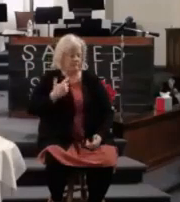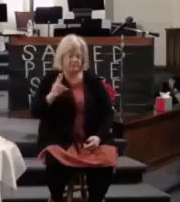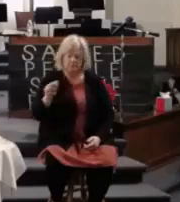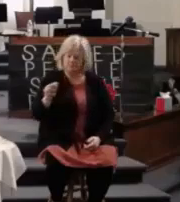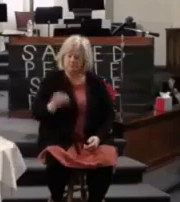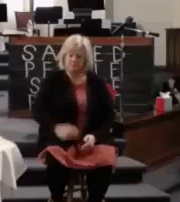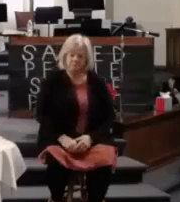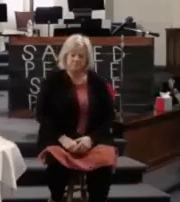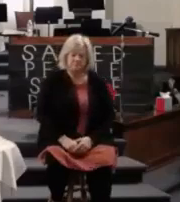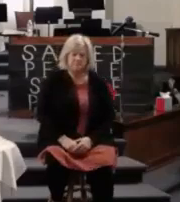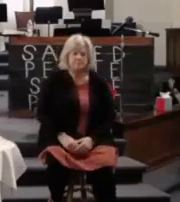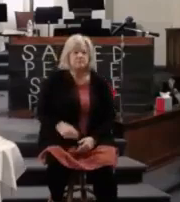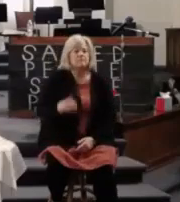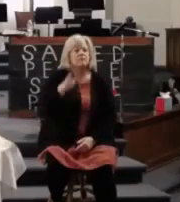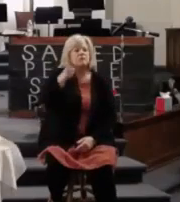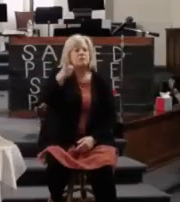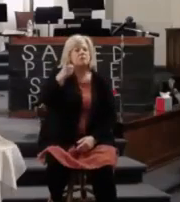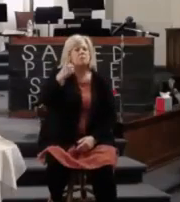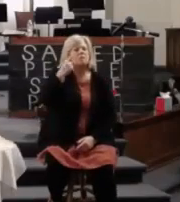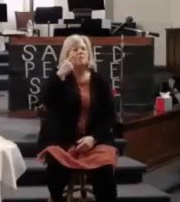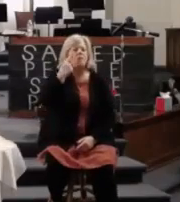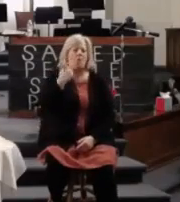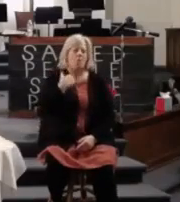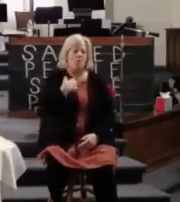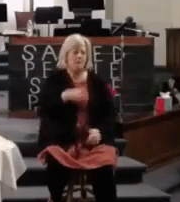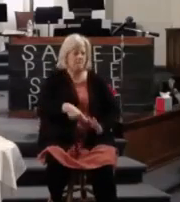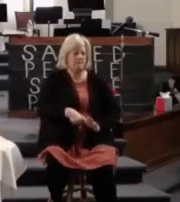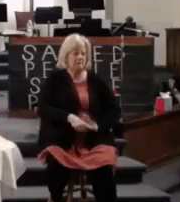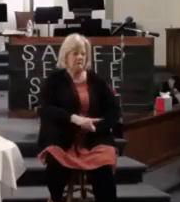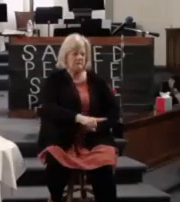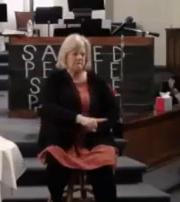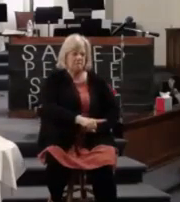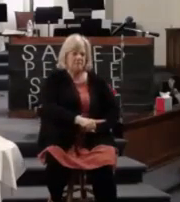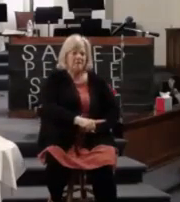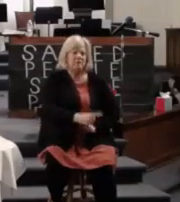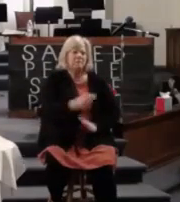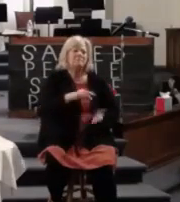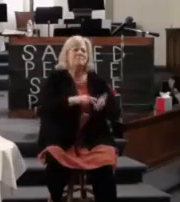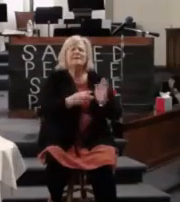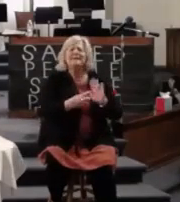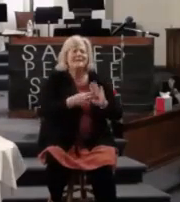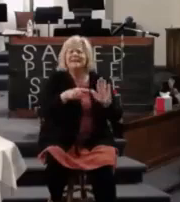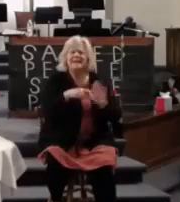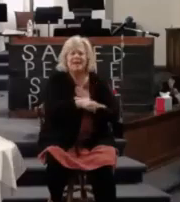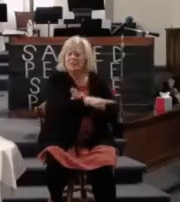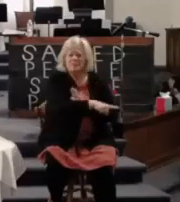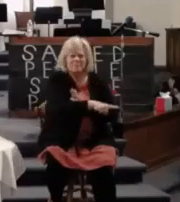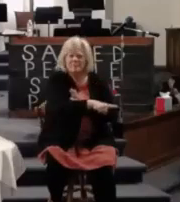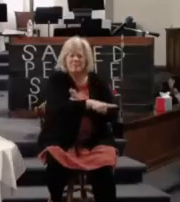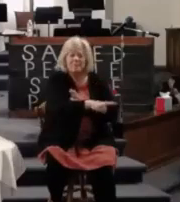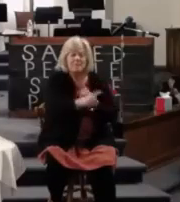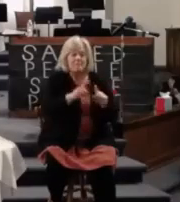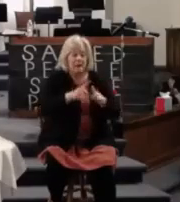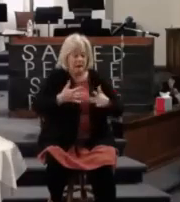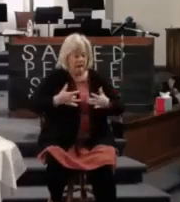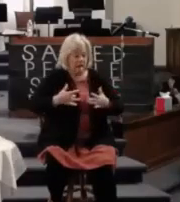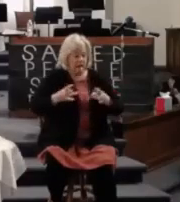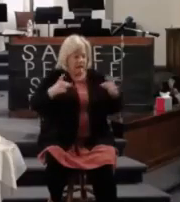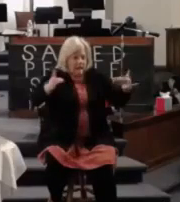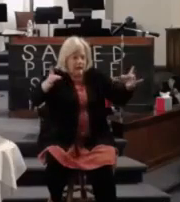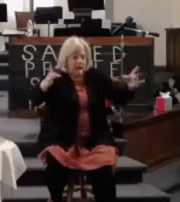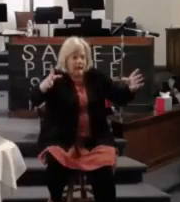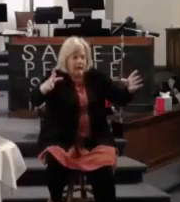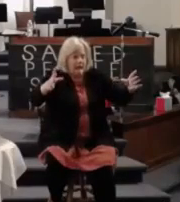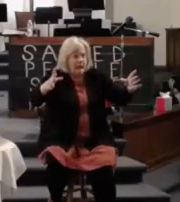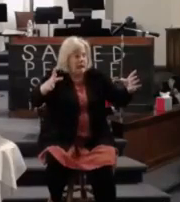We may not physically murder someone, but hate breaks that command that Jesus